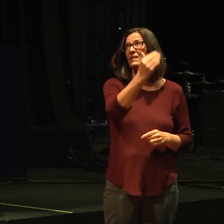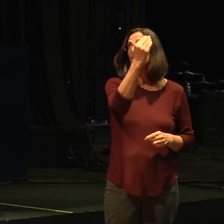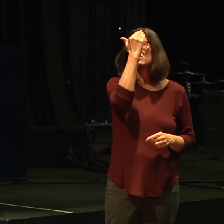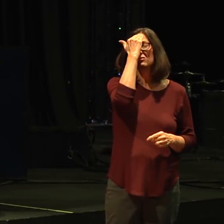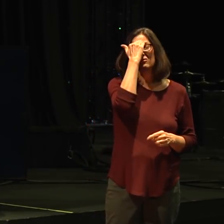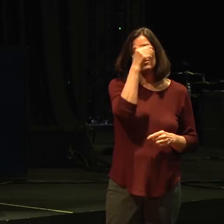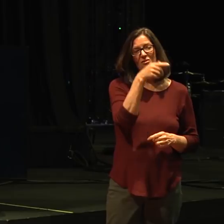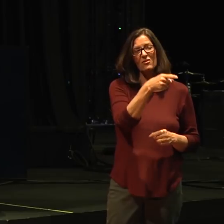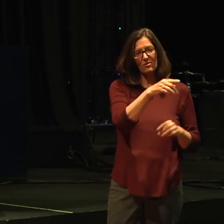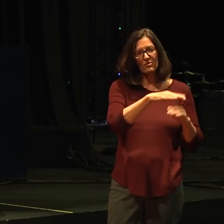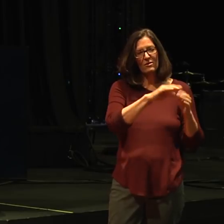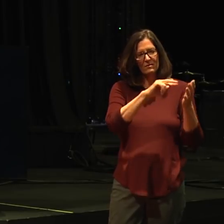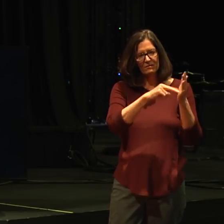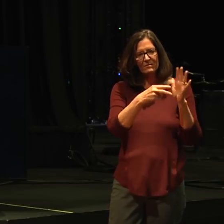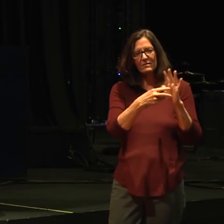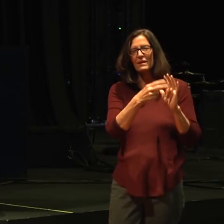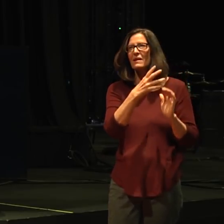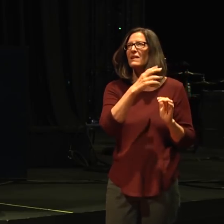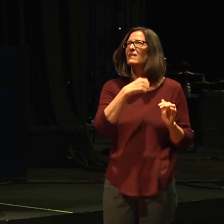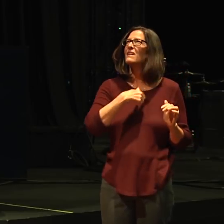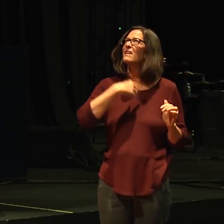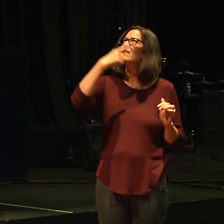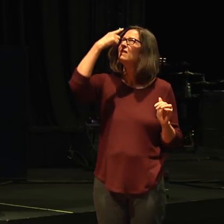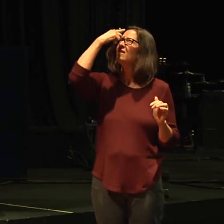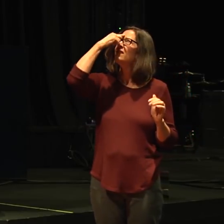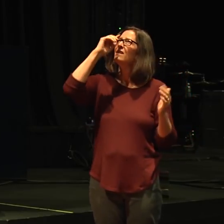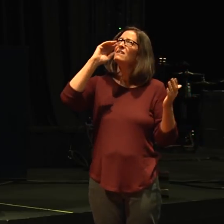do when I think about you.